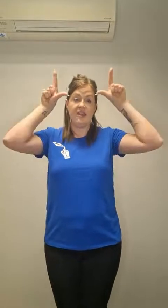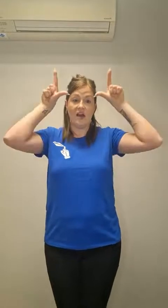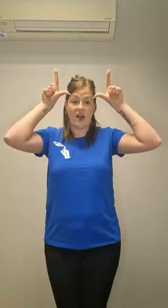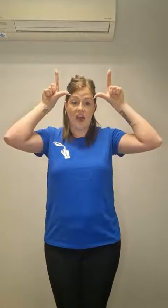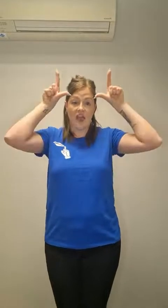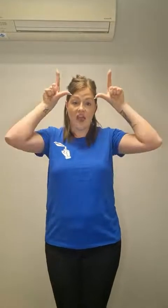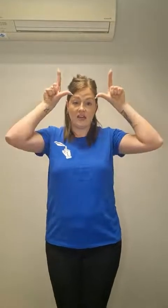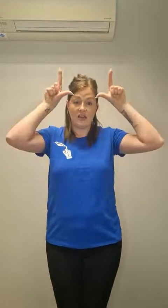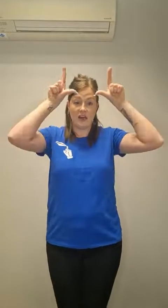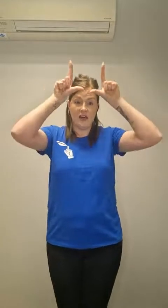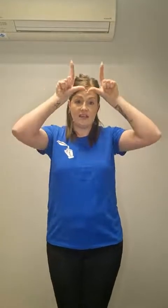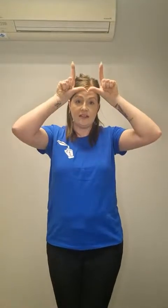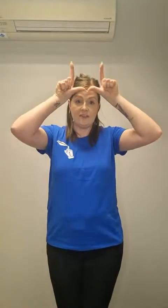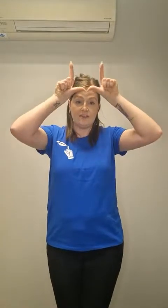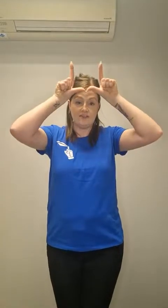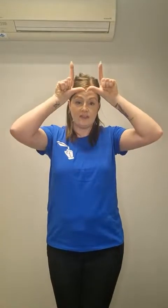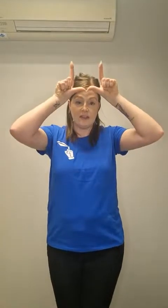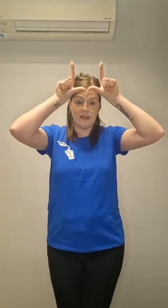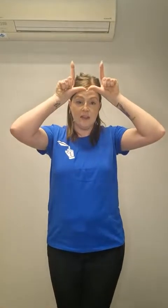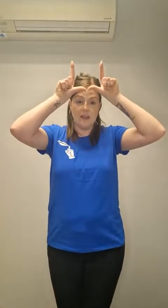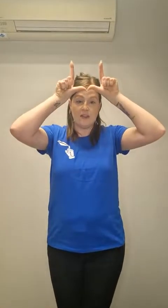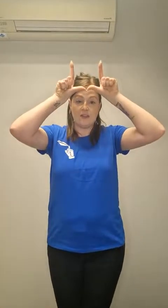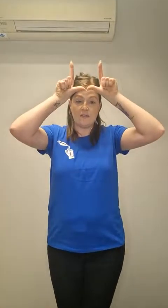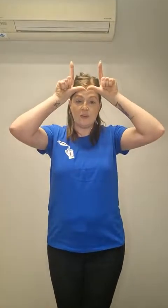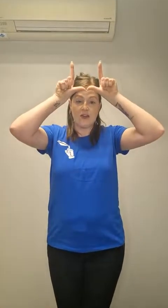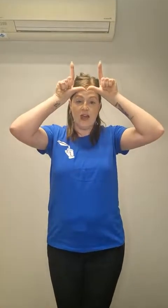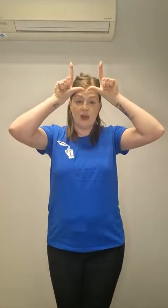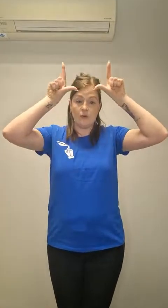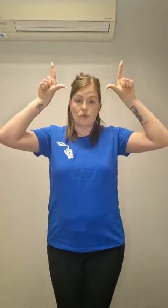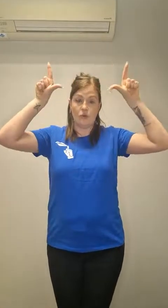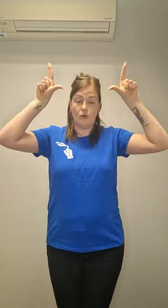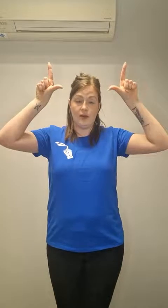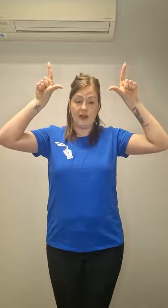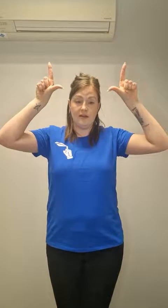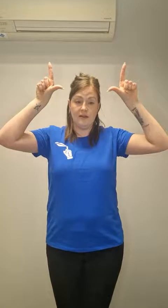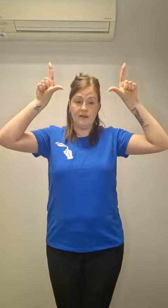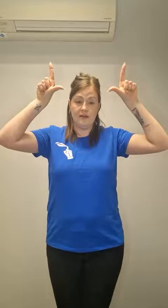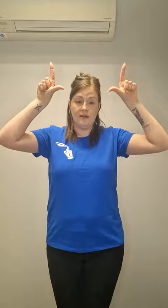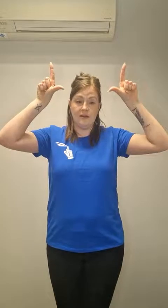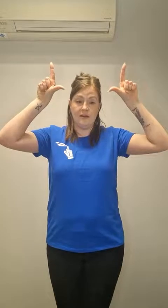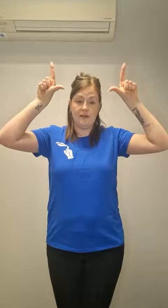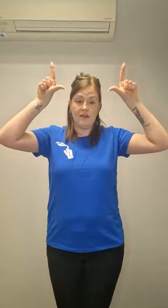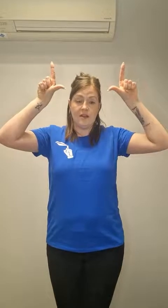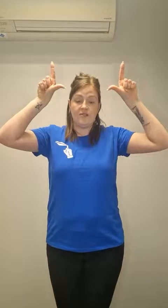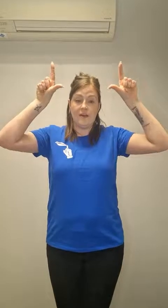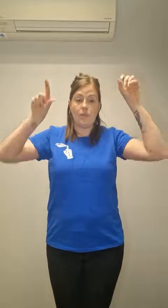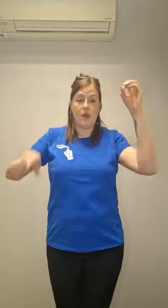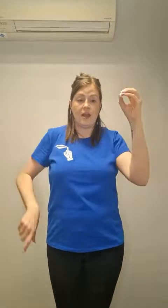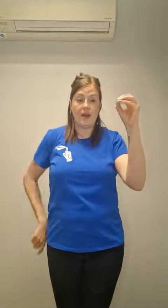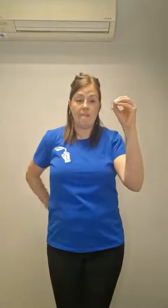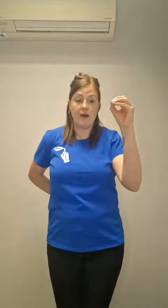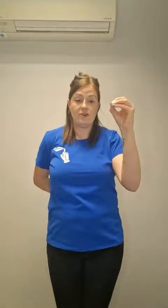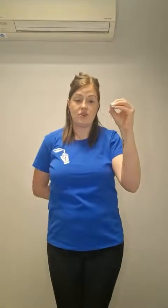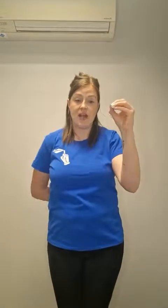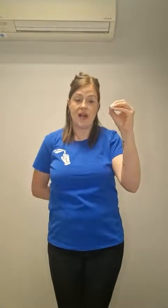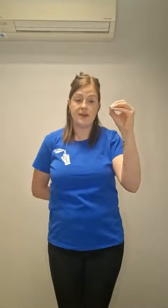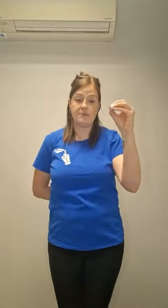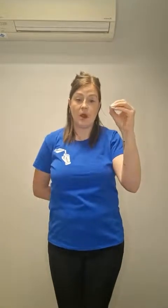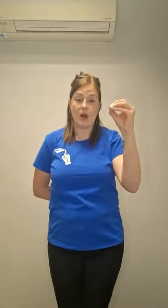at head height. We're going to move out a short way. Then working bunched hand, palm